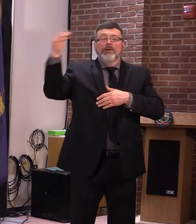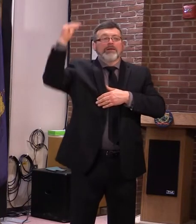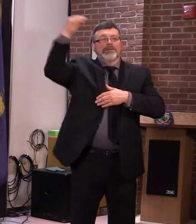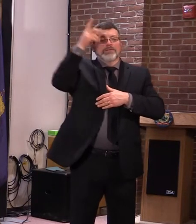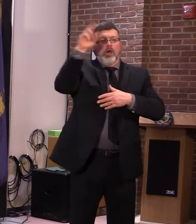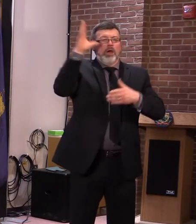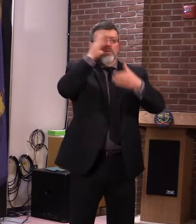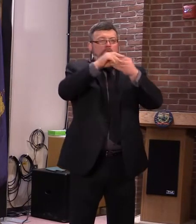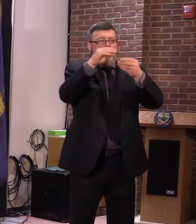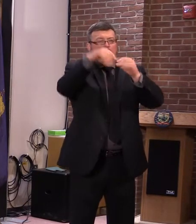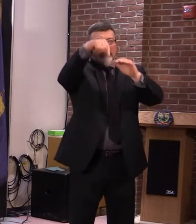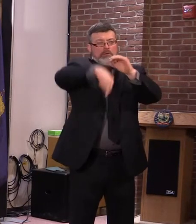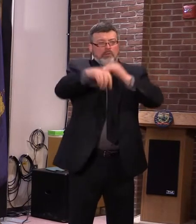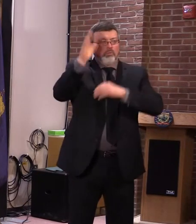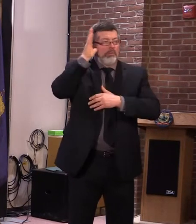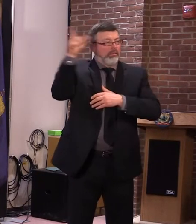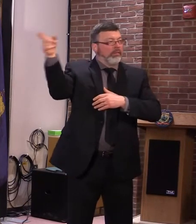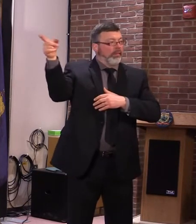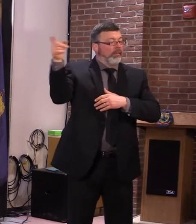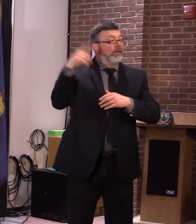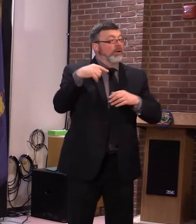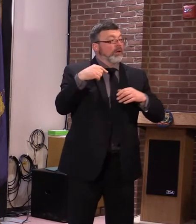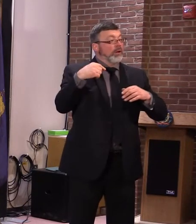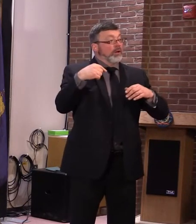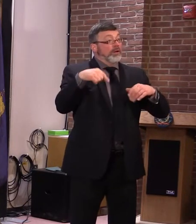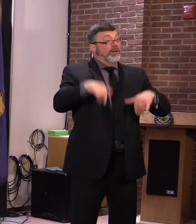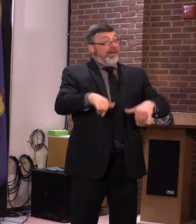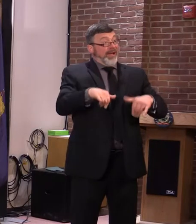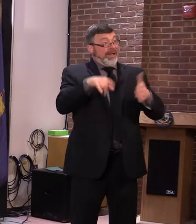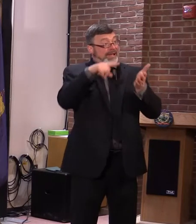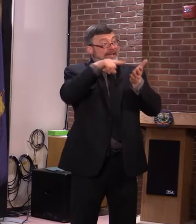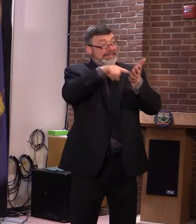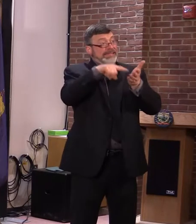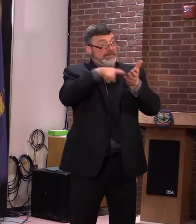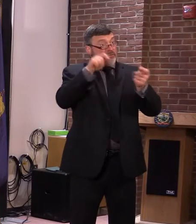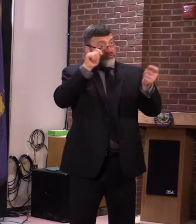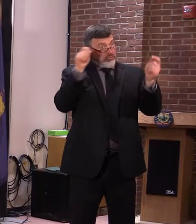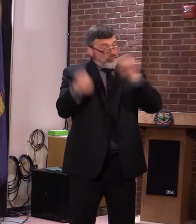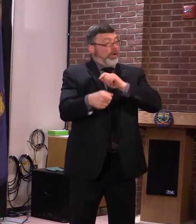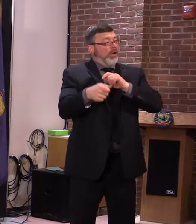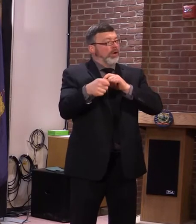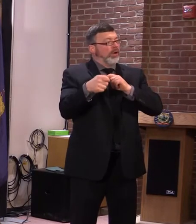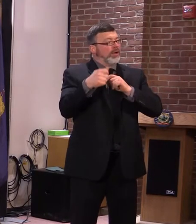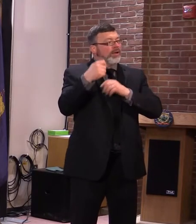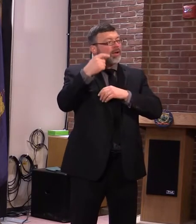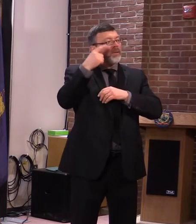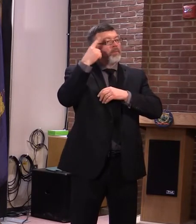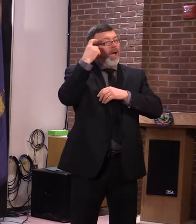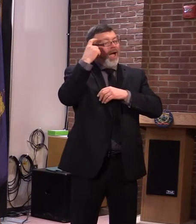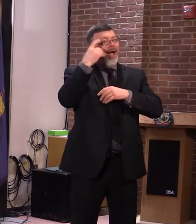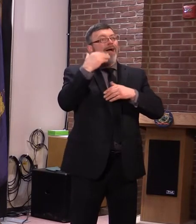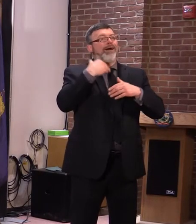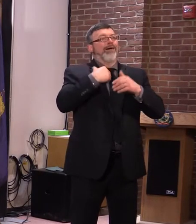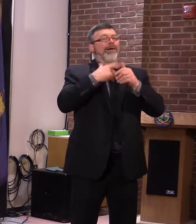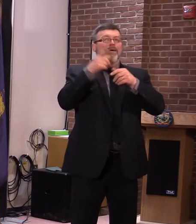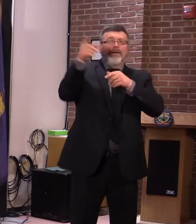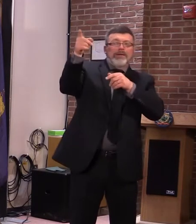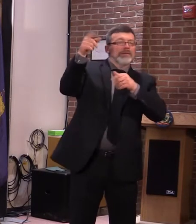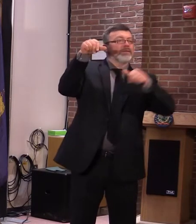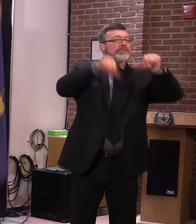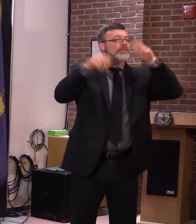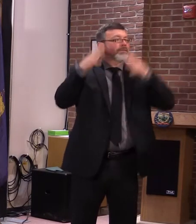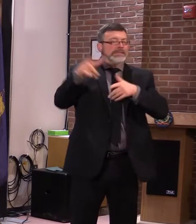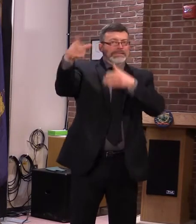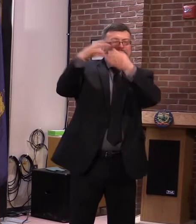that our evolution in contact tracing is part of our strategy to follow the science and the data and to keep pace with the